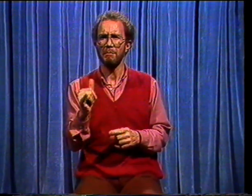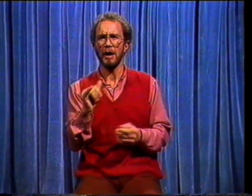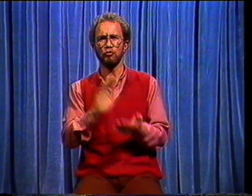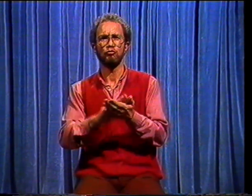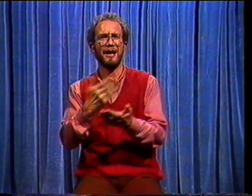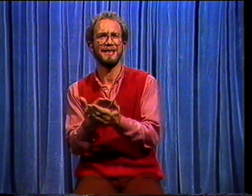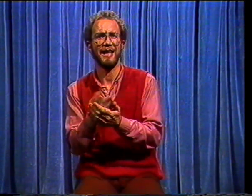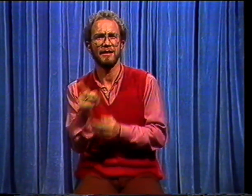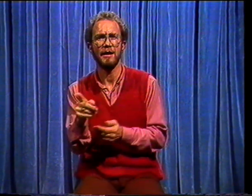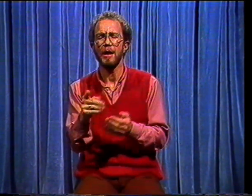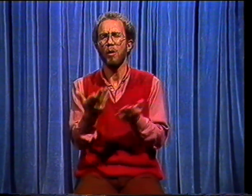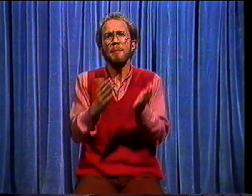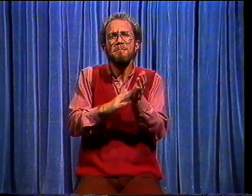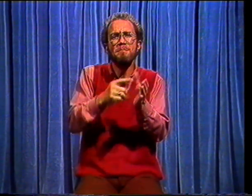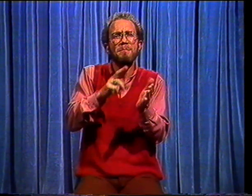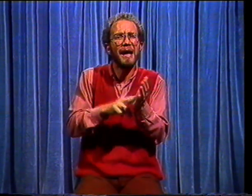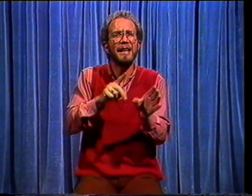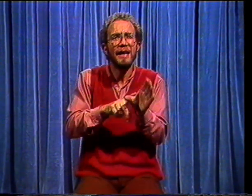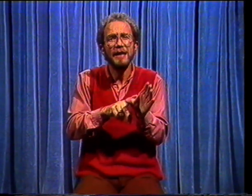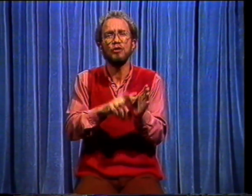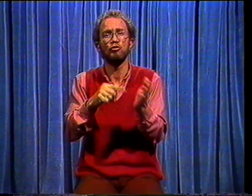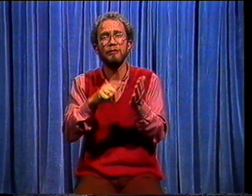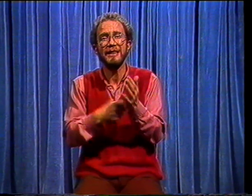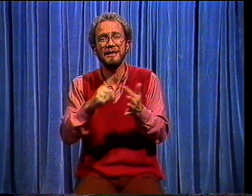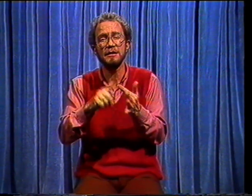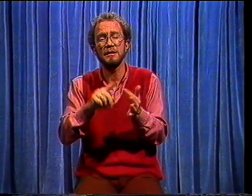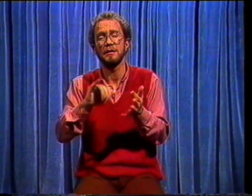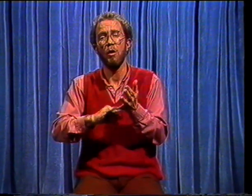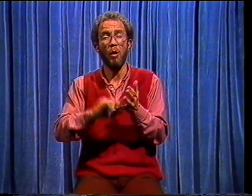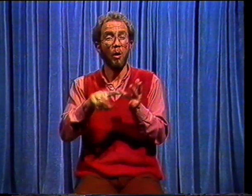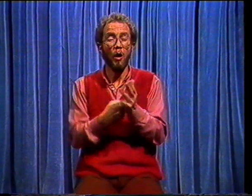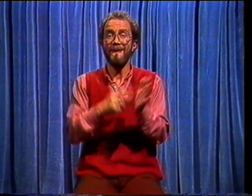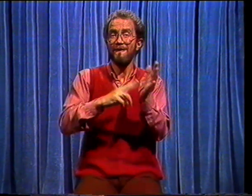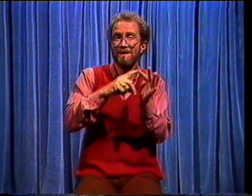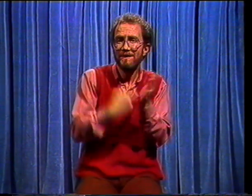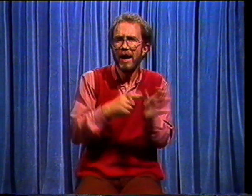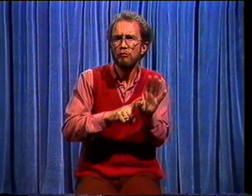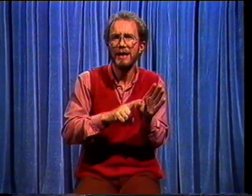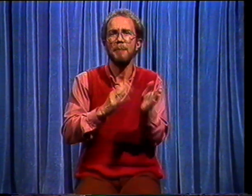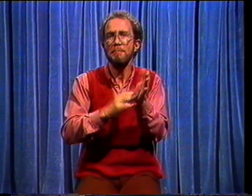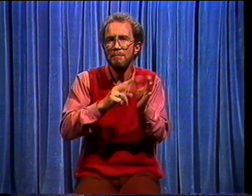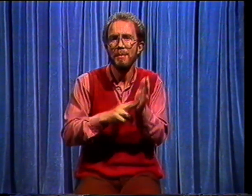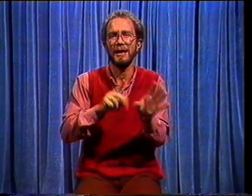we might translate that, "There were many trees," or "very many